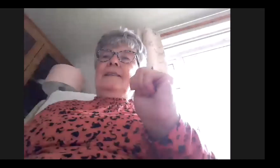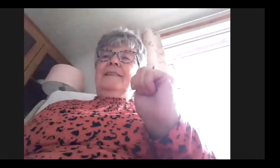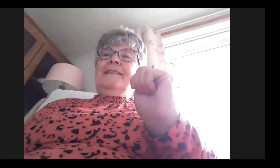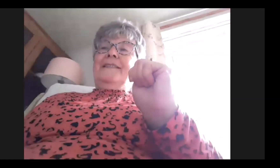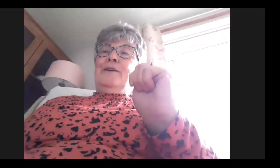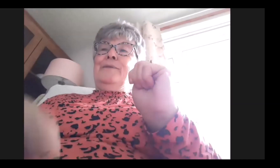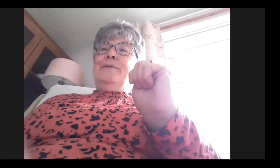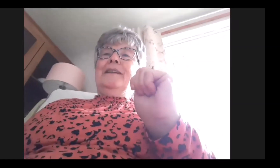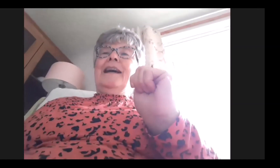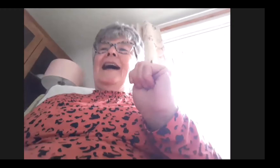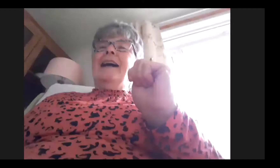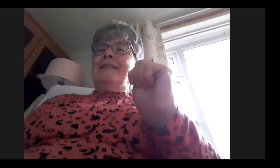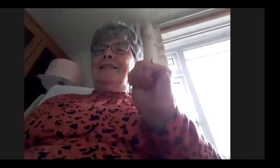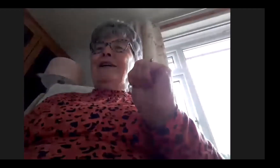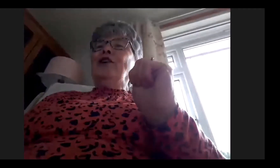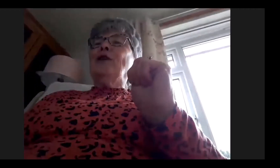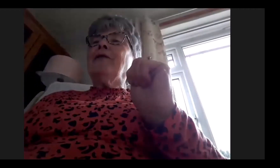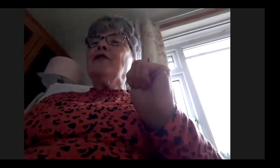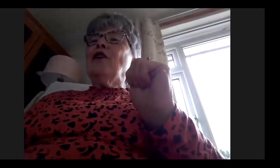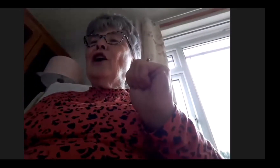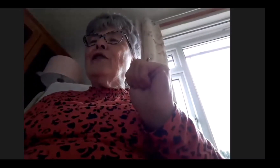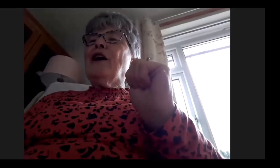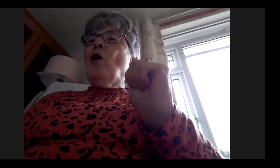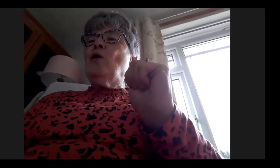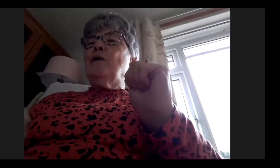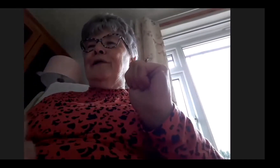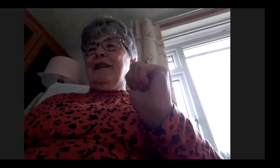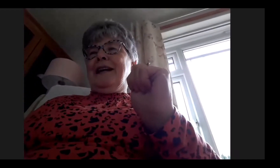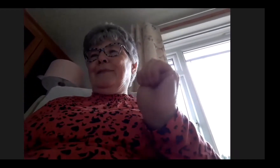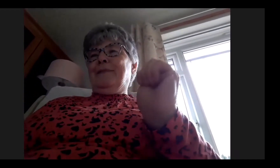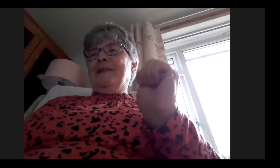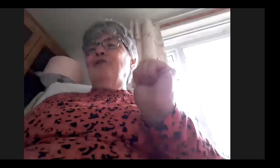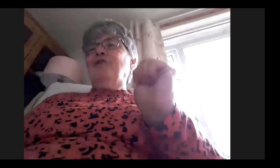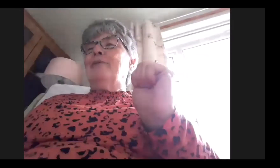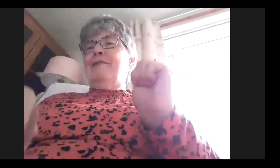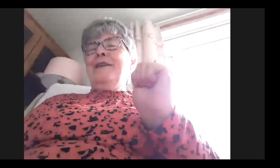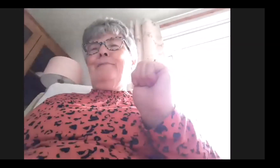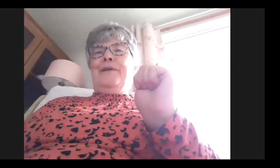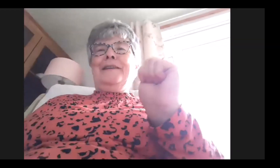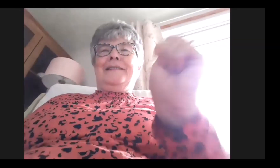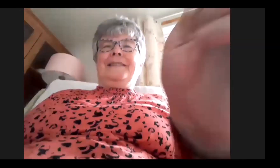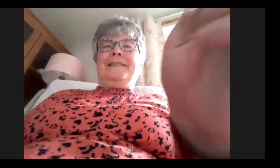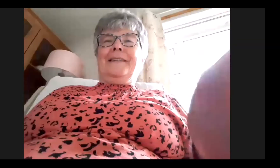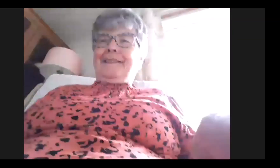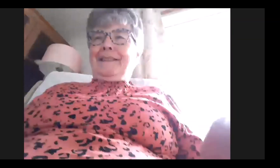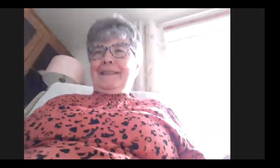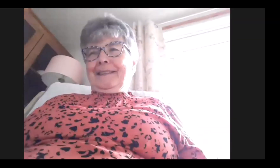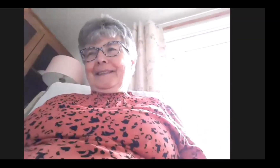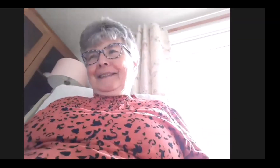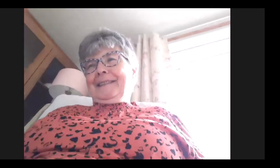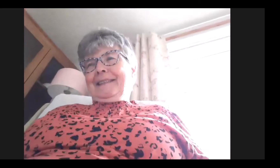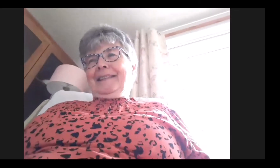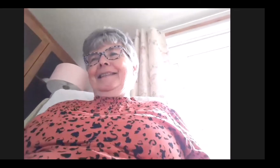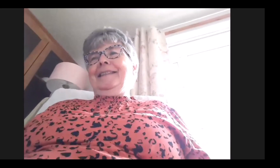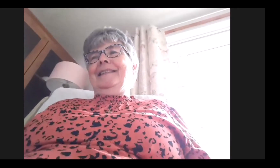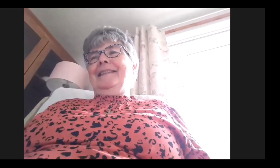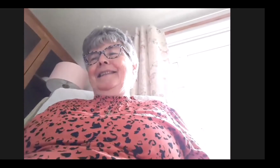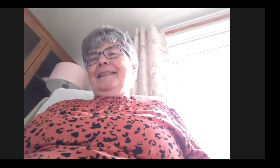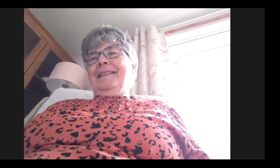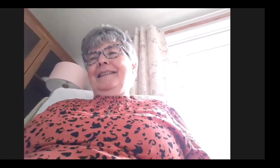That. So, you'll have to learn the whole of the name and she'll be very impressed. Yeah, I mean, I know